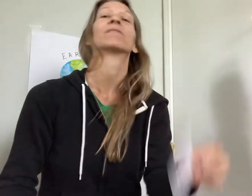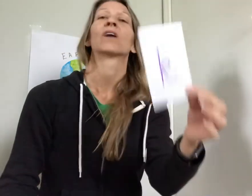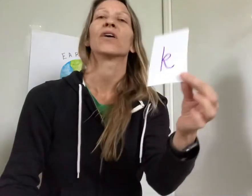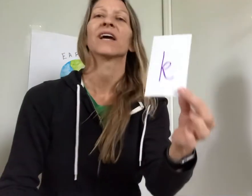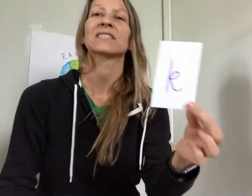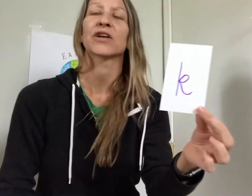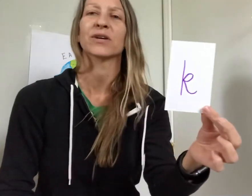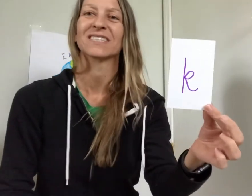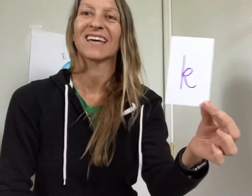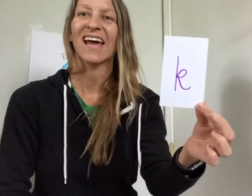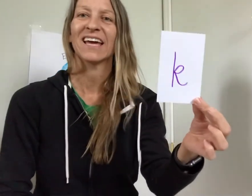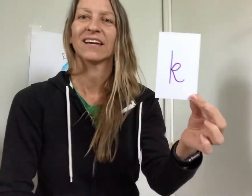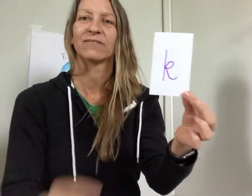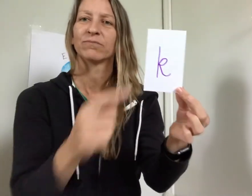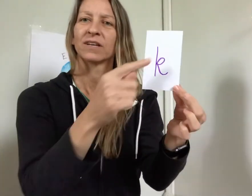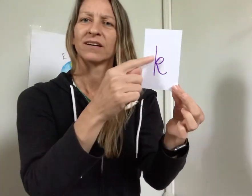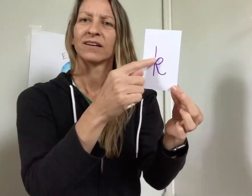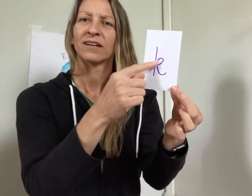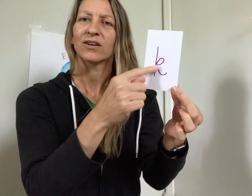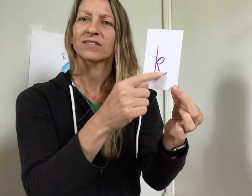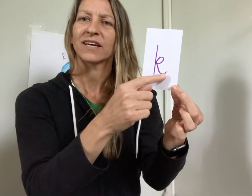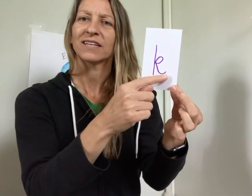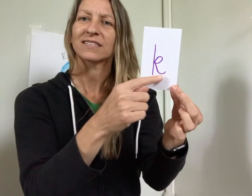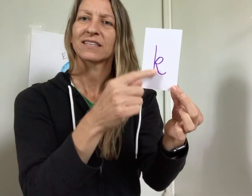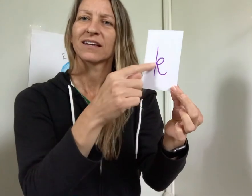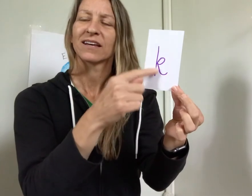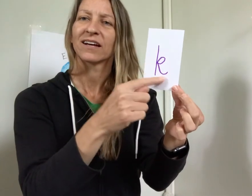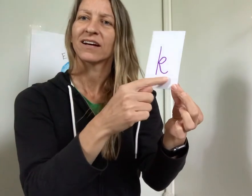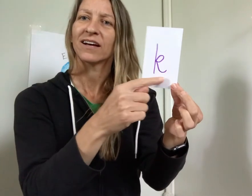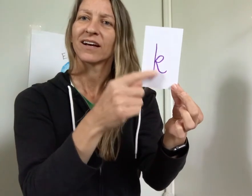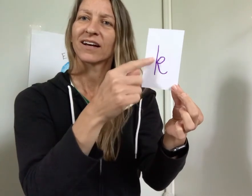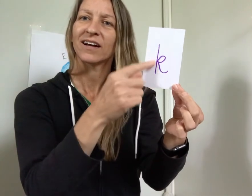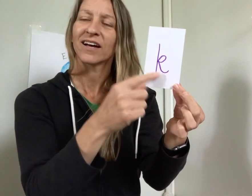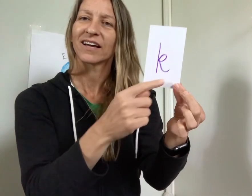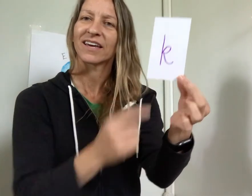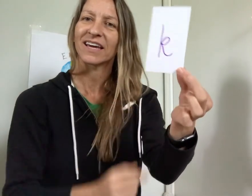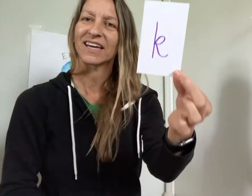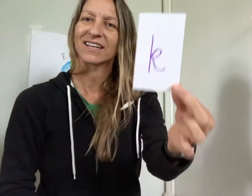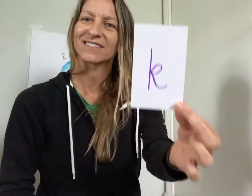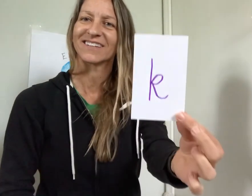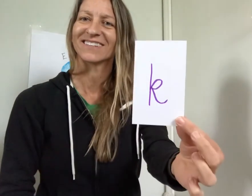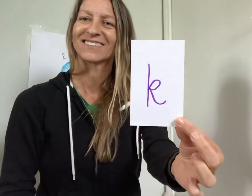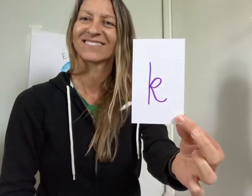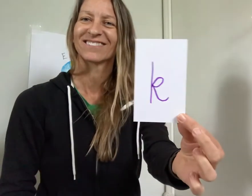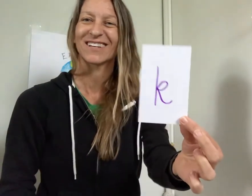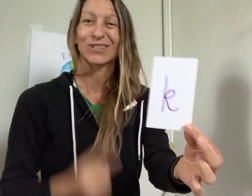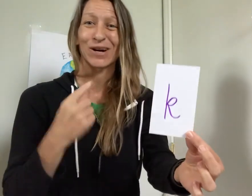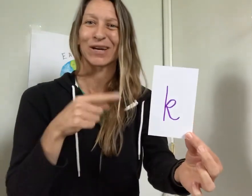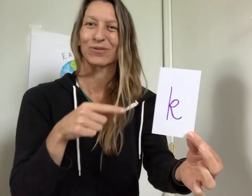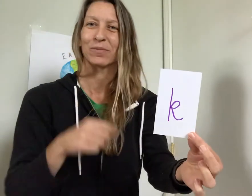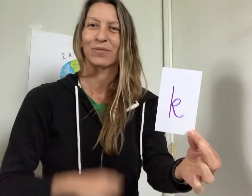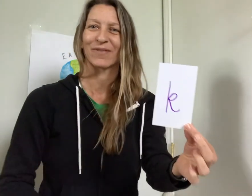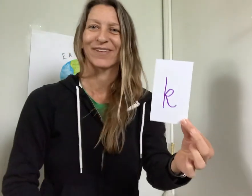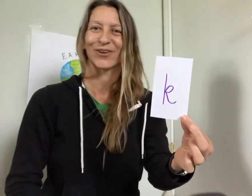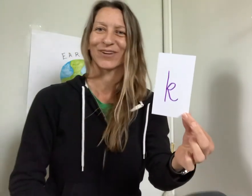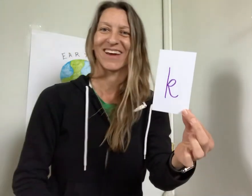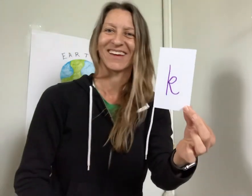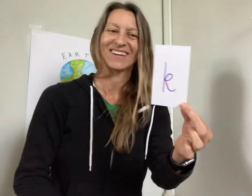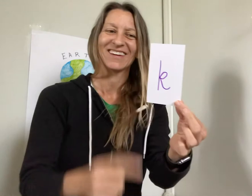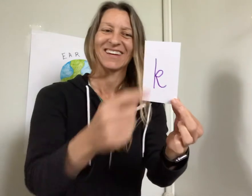Our next letter is K. Looks like it's kicking, doesn't it? That's how I can remember that letter K. Has